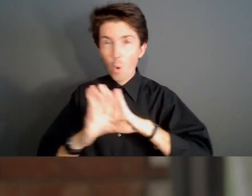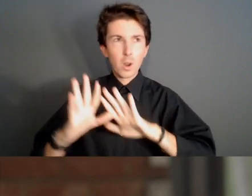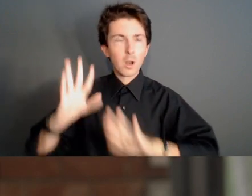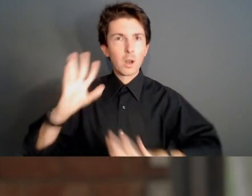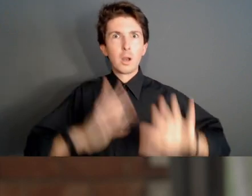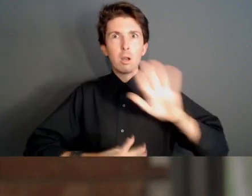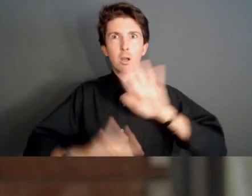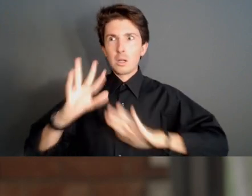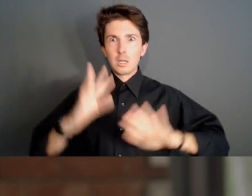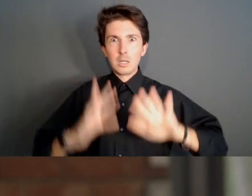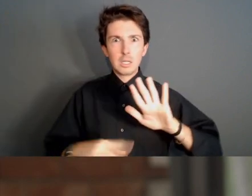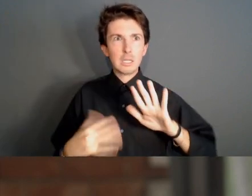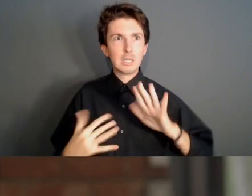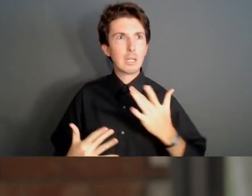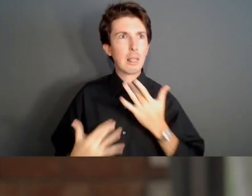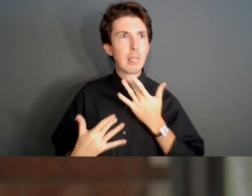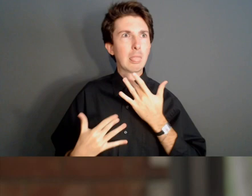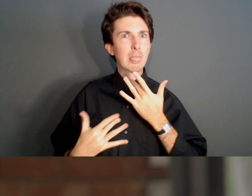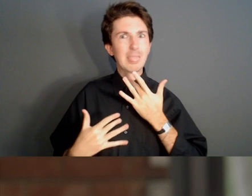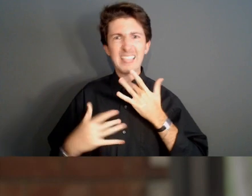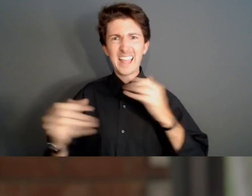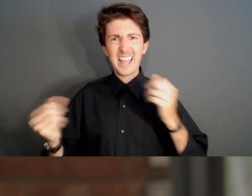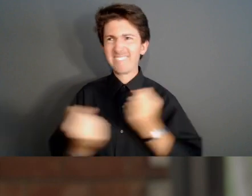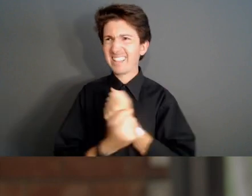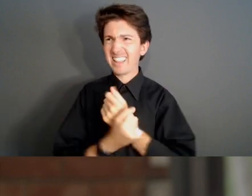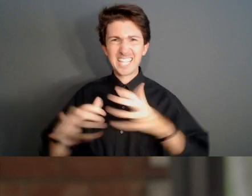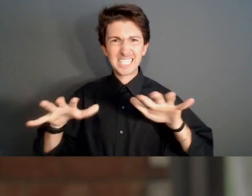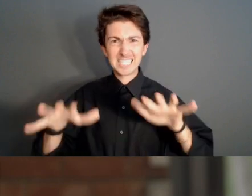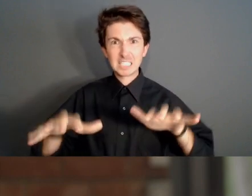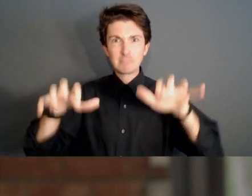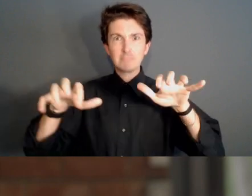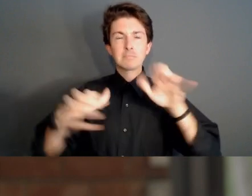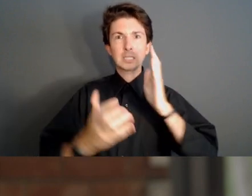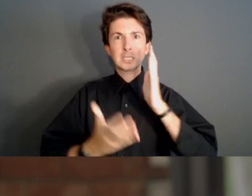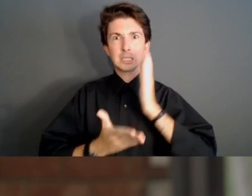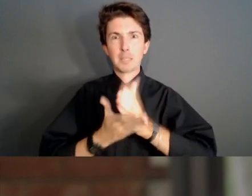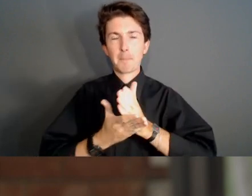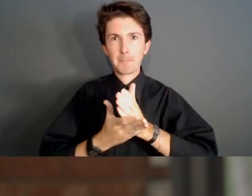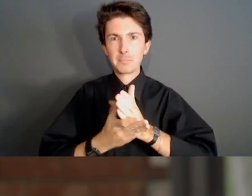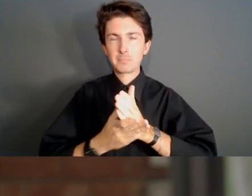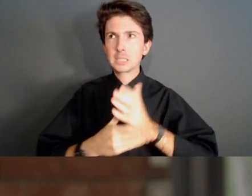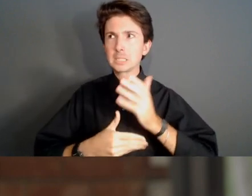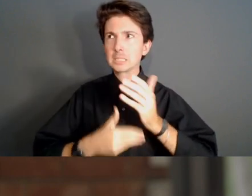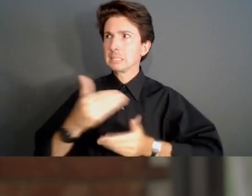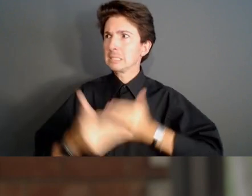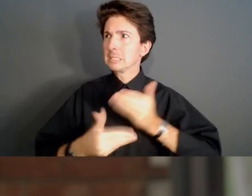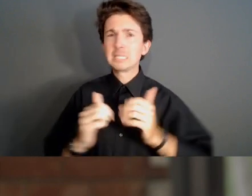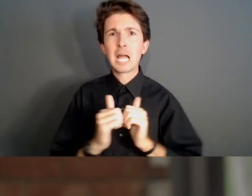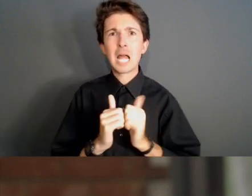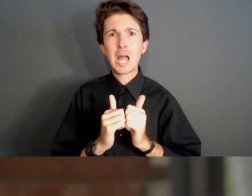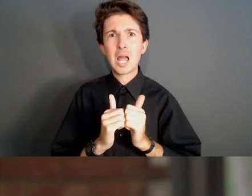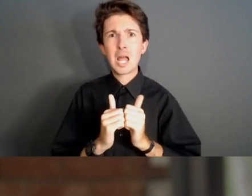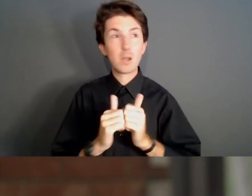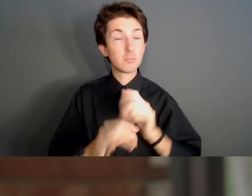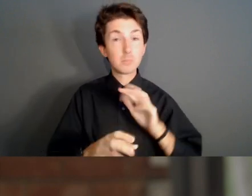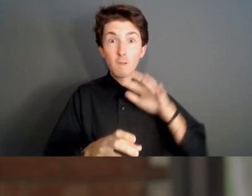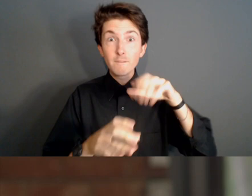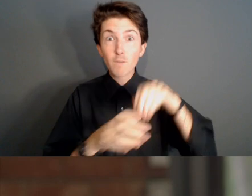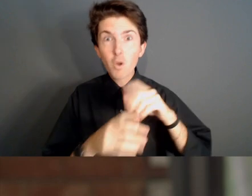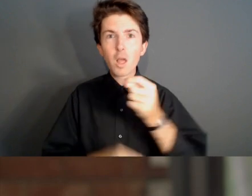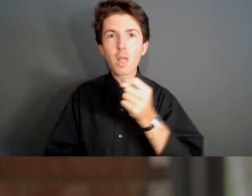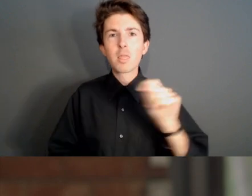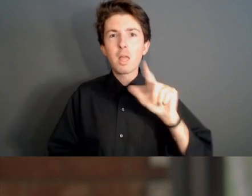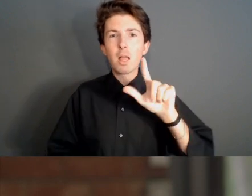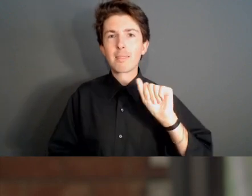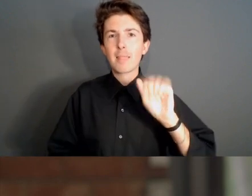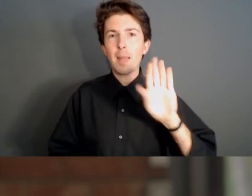2020, peak COVID, and it helped me to pursue my career at a time when everything had stalled in life, and it helped me to keep